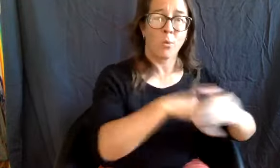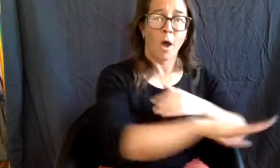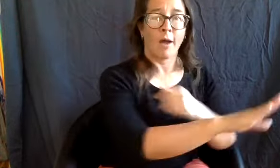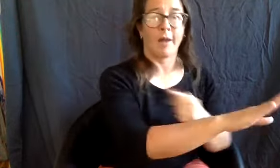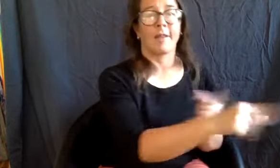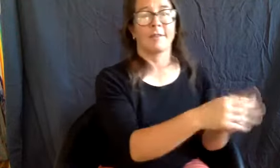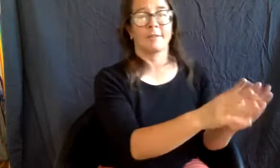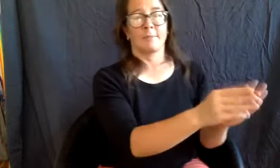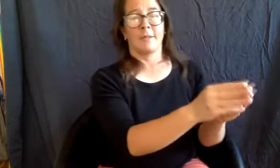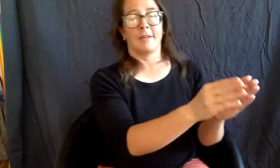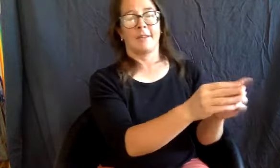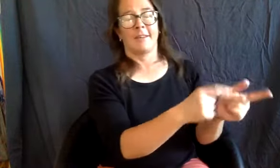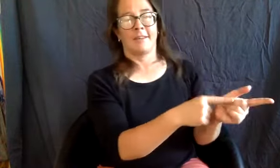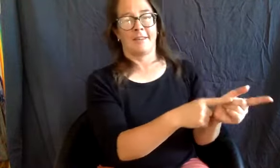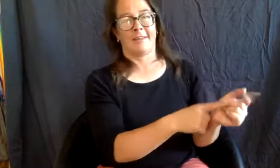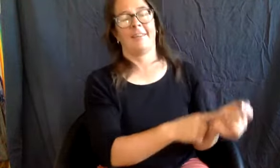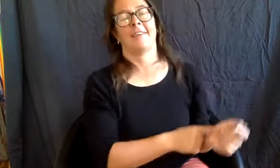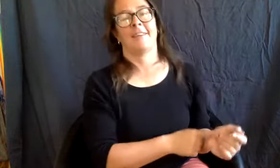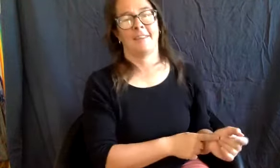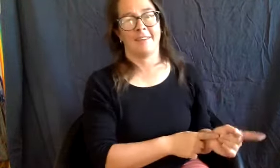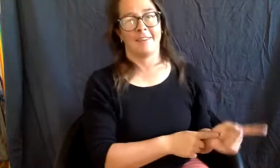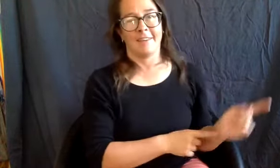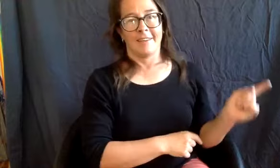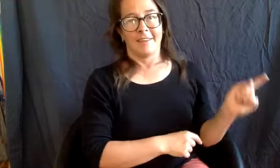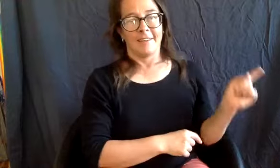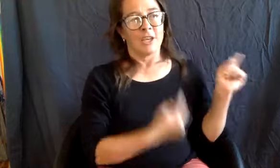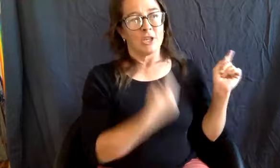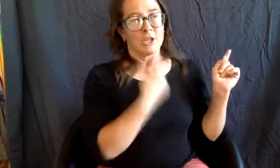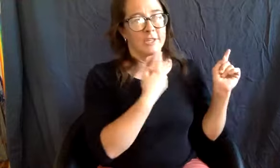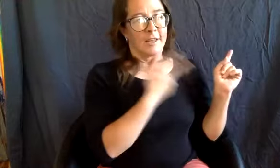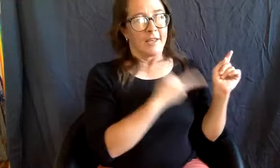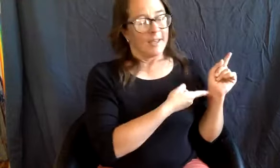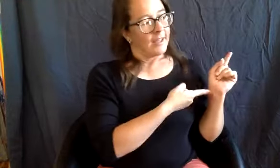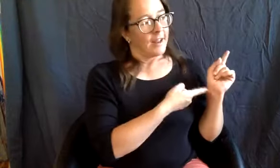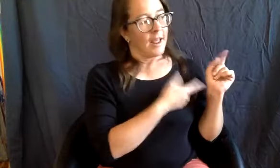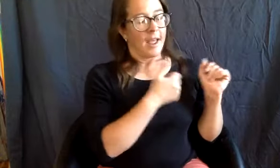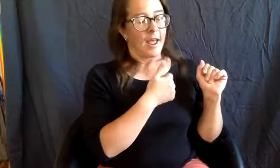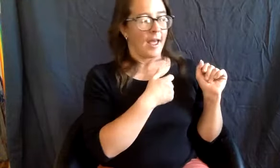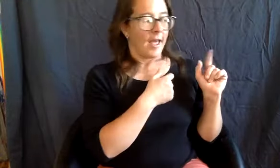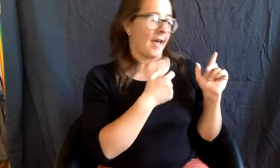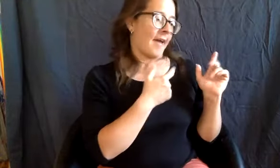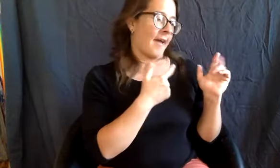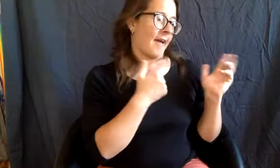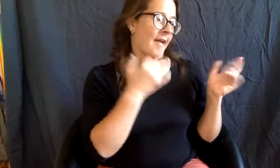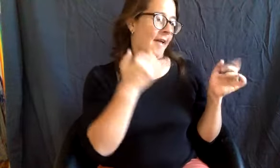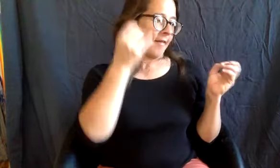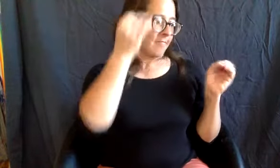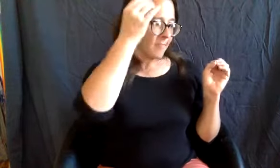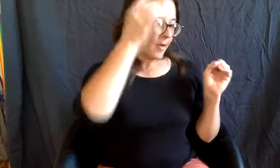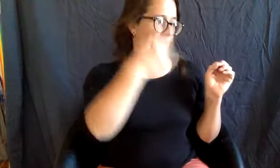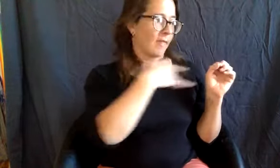Here I am, this, supposed to be strong guy or whatever, and I'm just such a baby, and I used her strength, and she carried me into my first